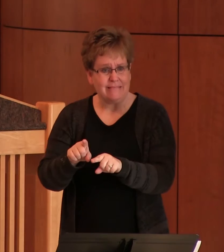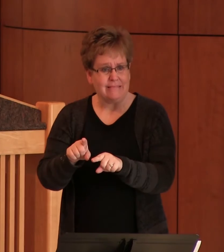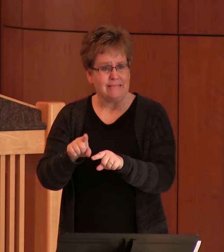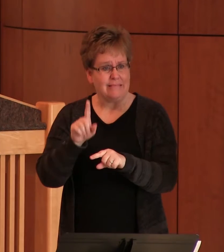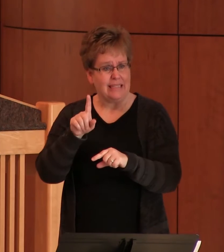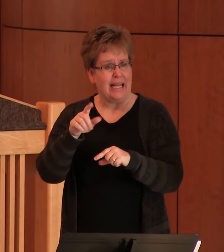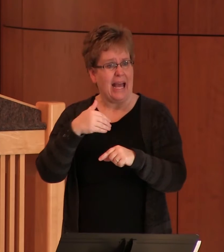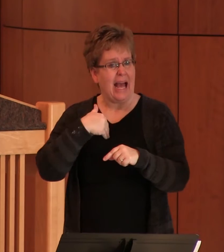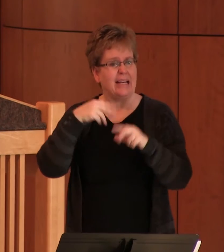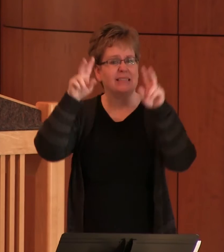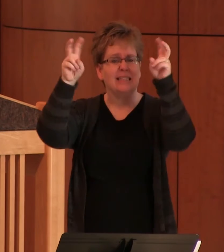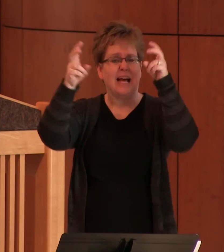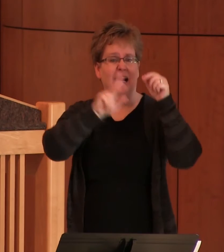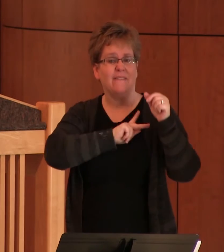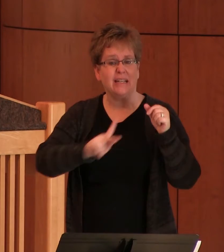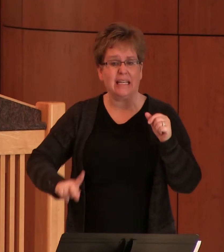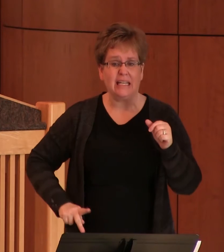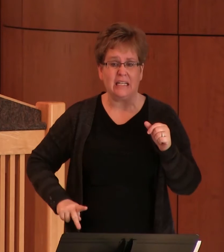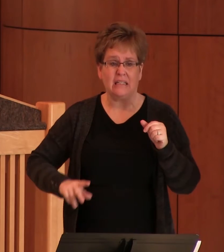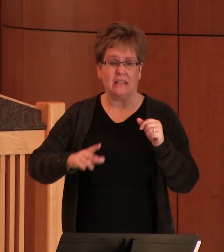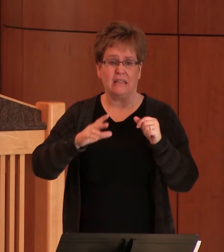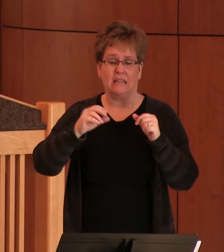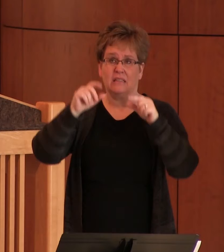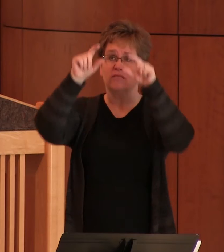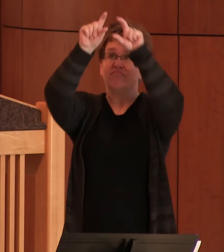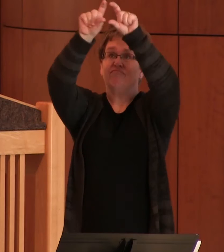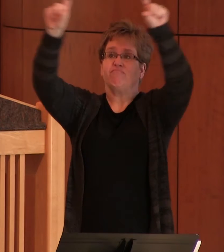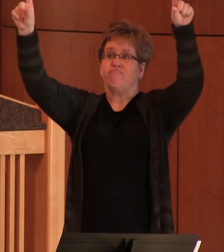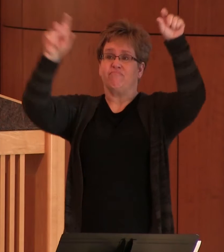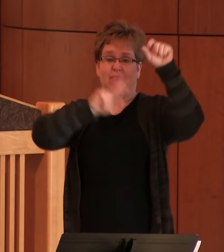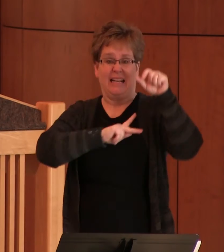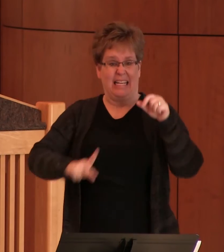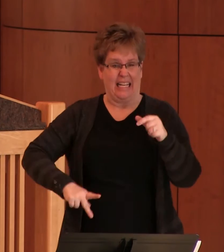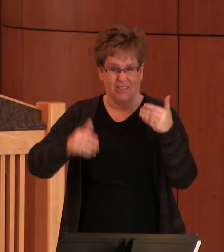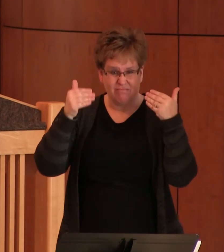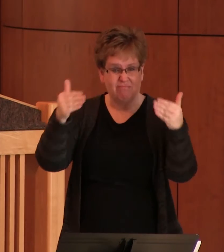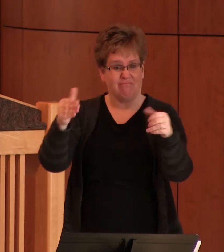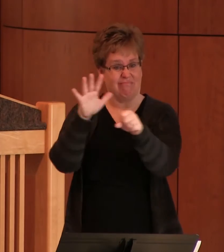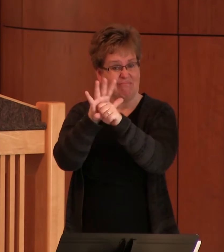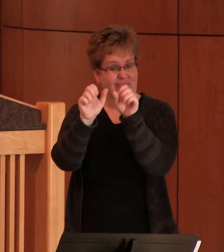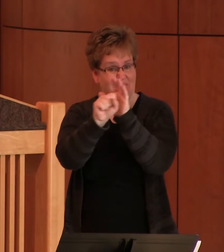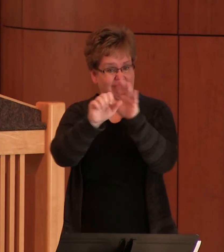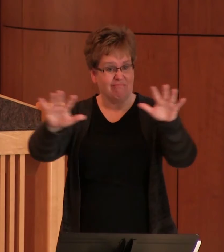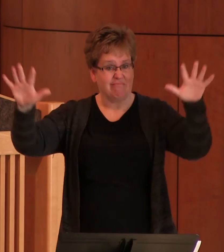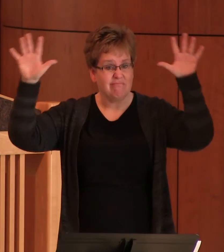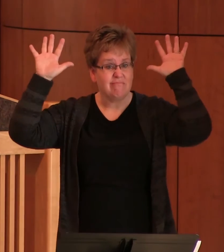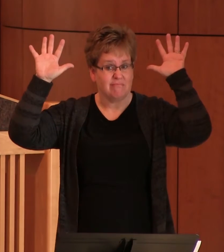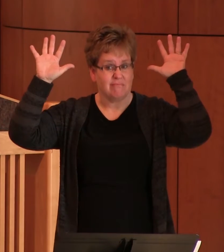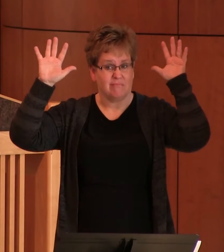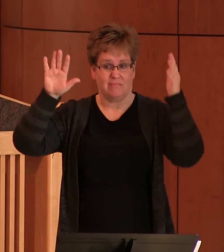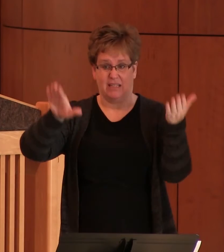bears the title of king over his head as he is crucified and dies.